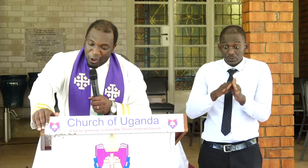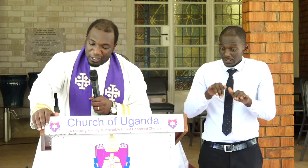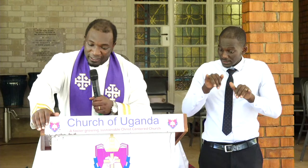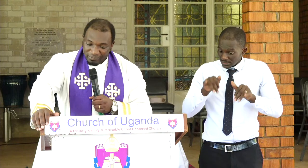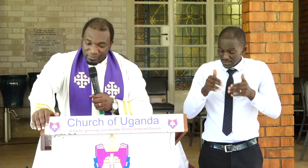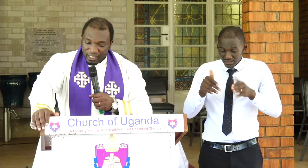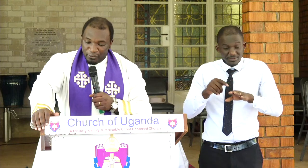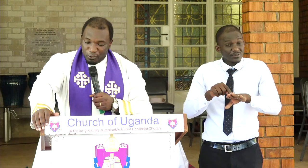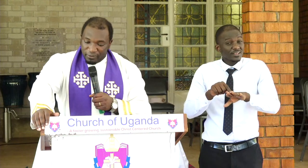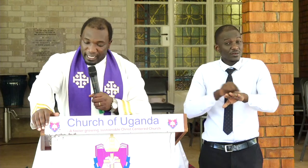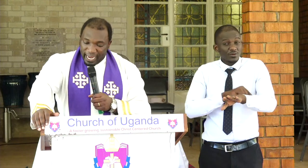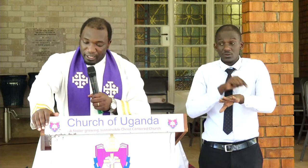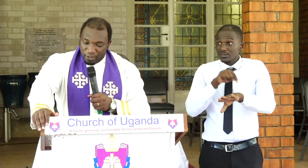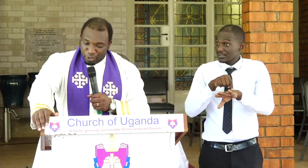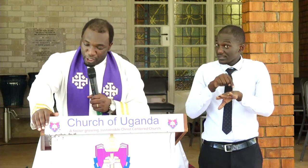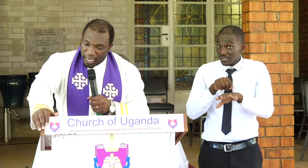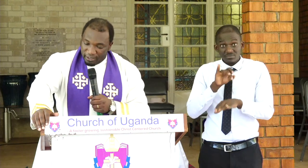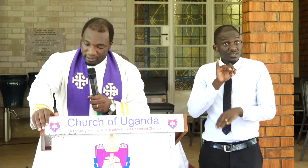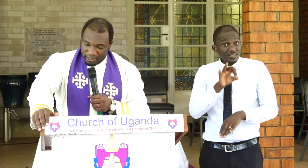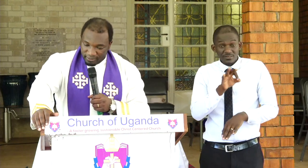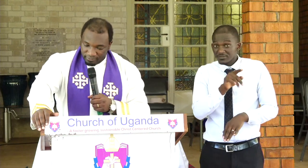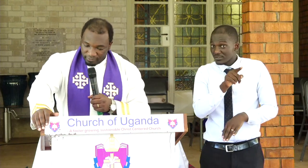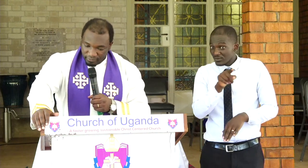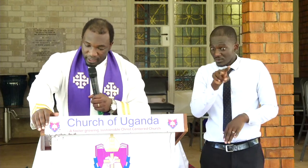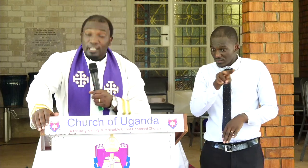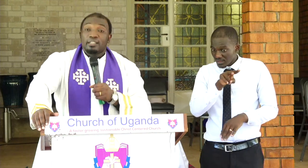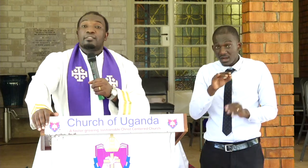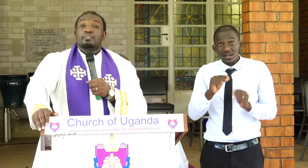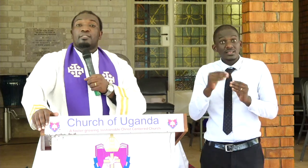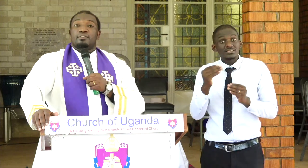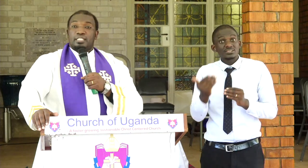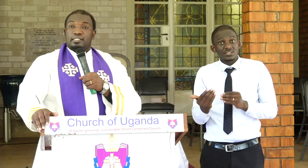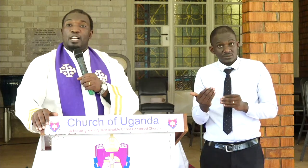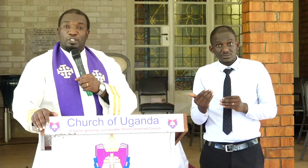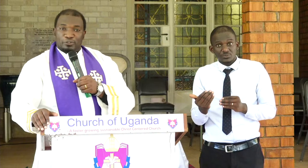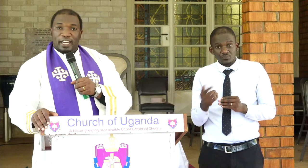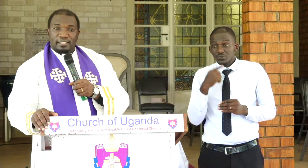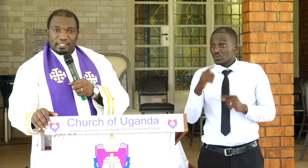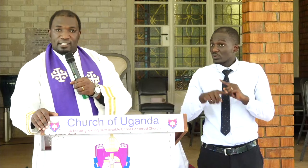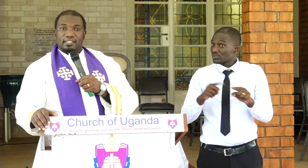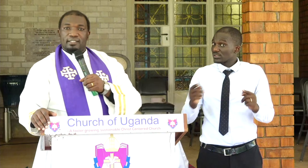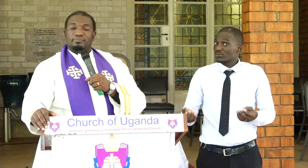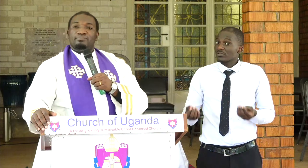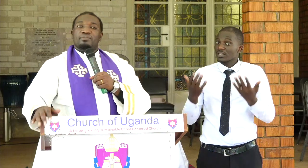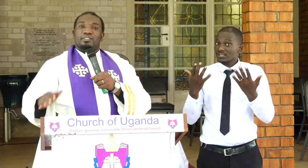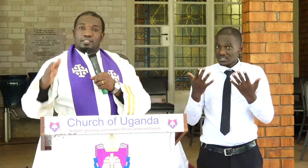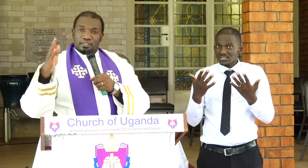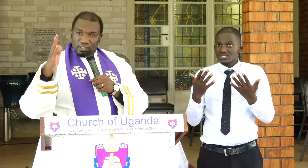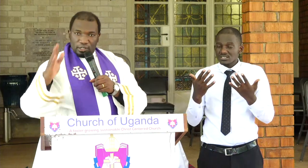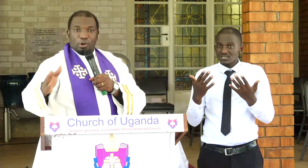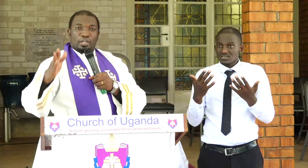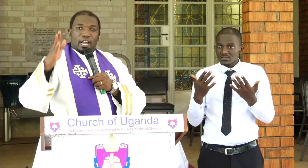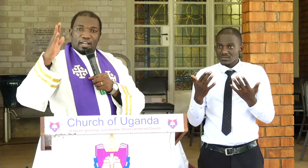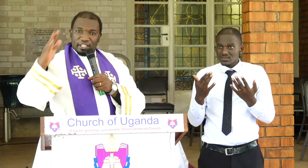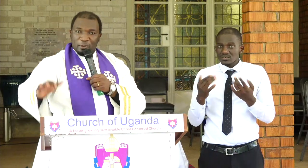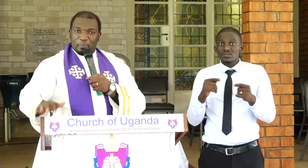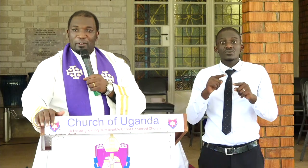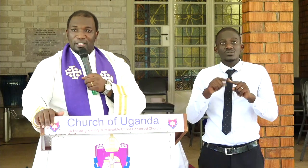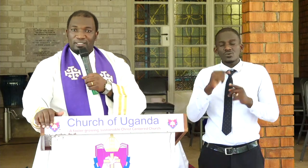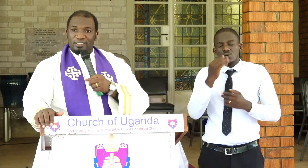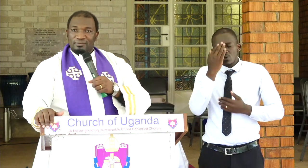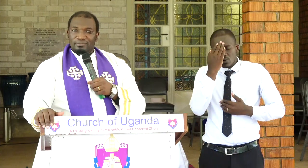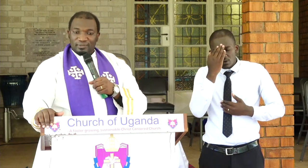so long if you are the kind of child that sacrifices to honor